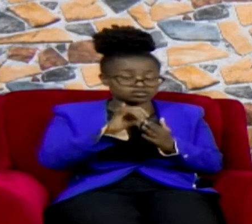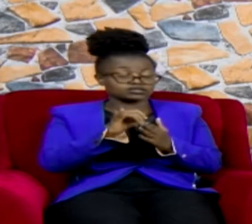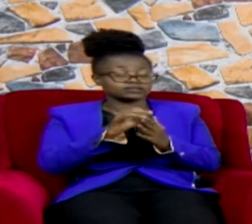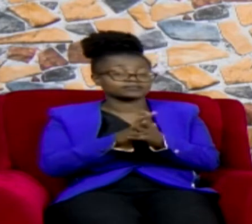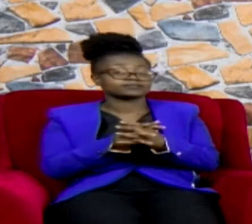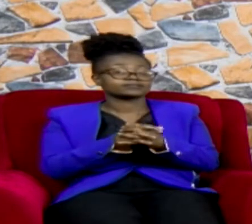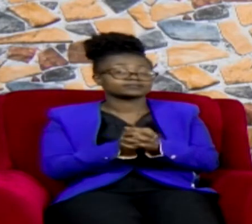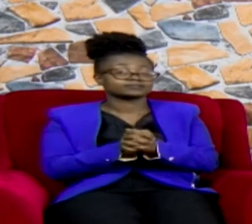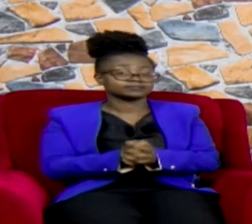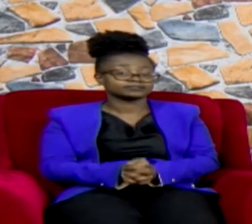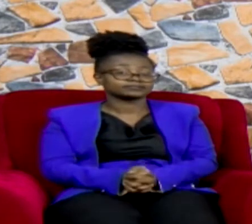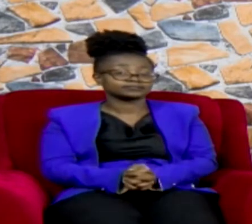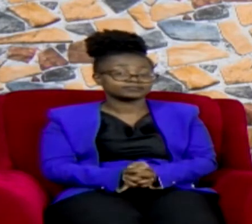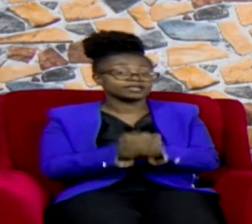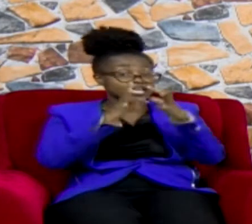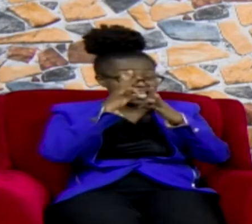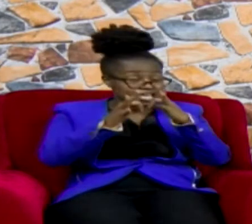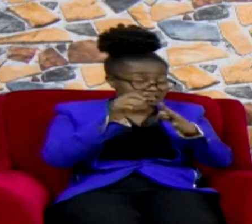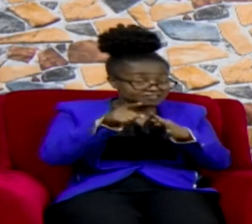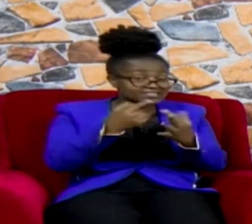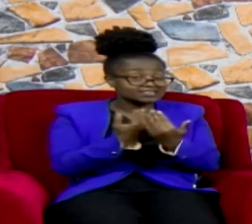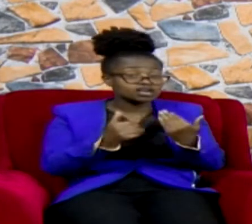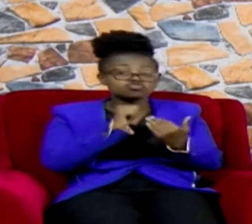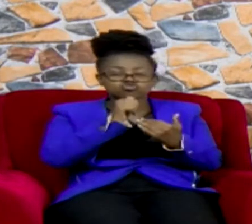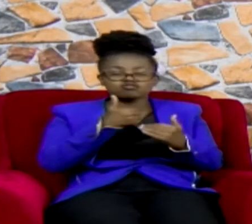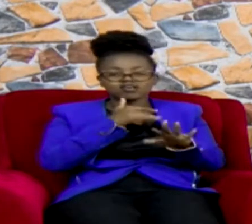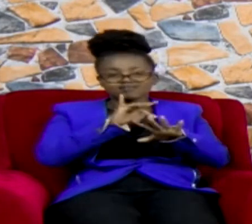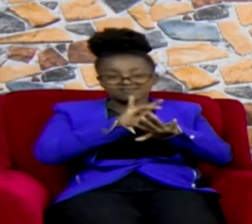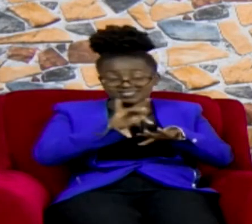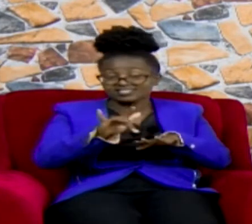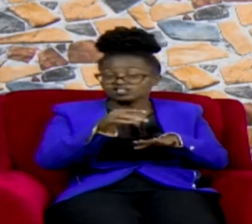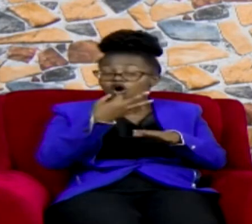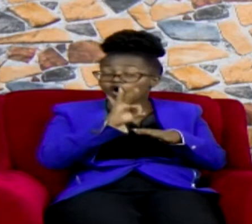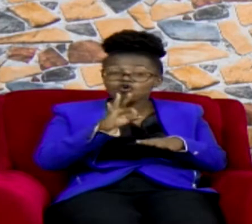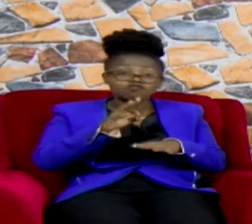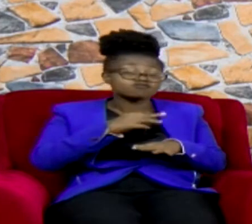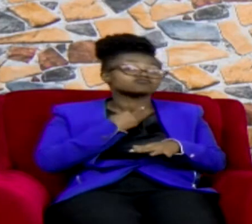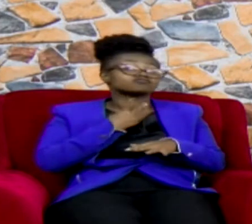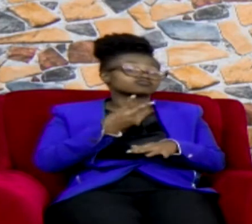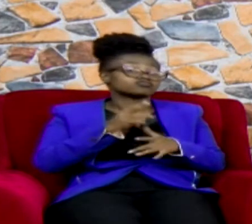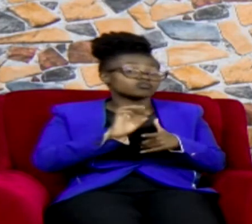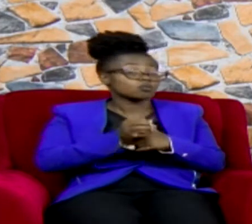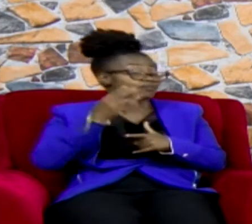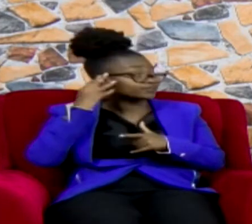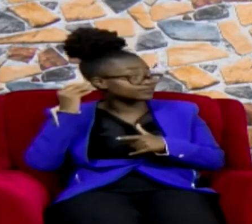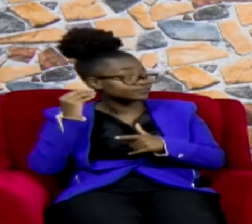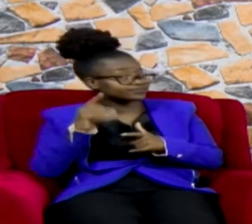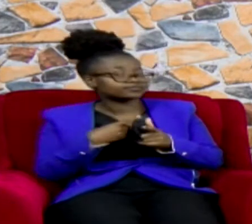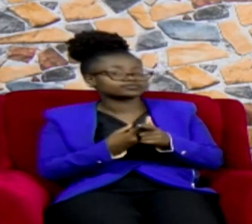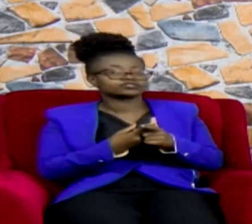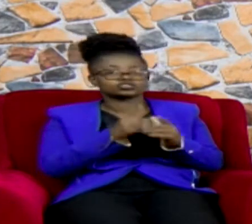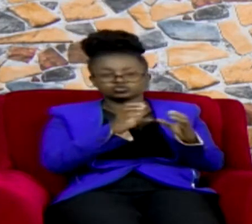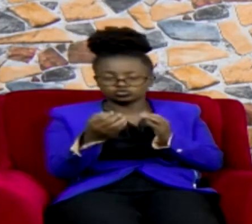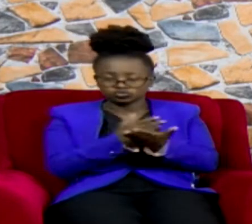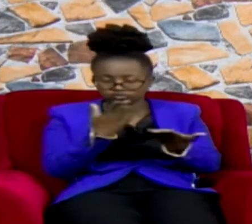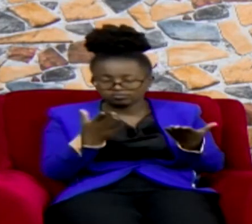right. If the child does not have the sensory integration, auditory sensory overload, then you do